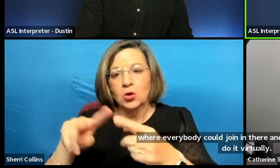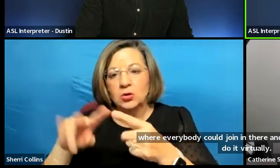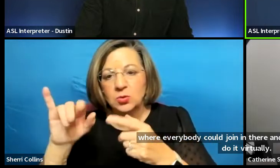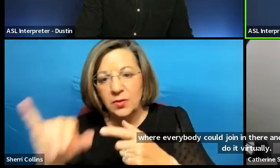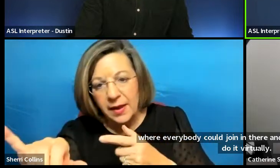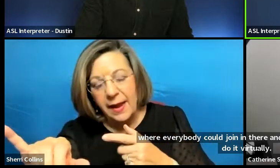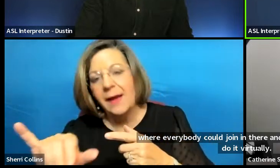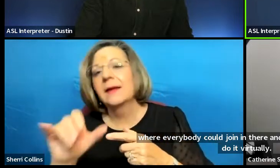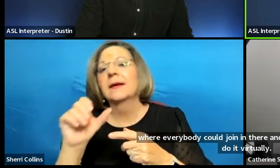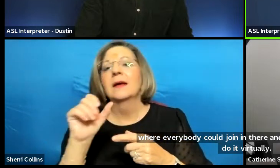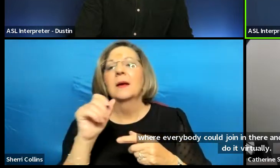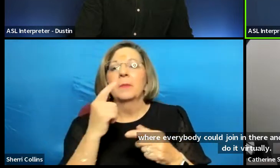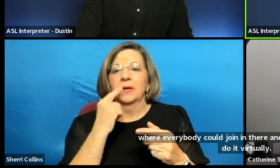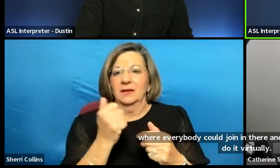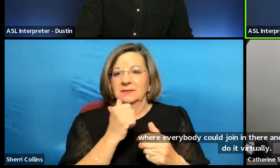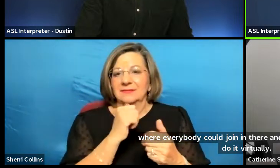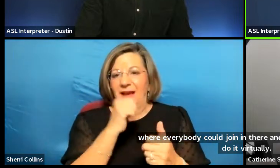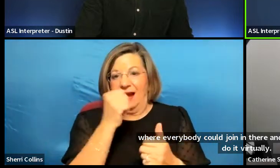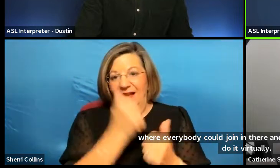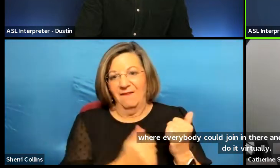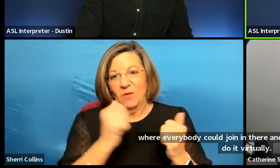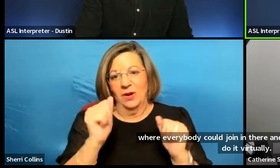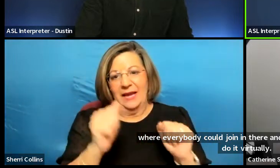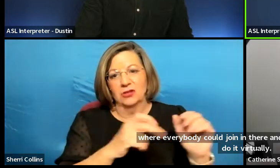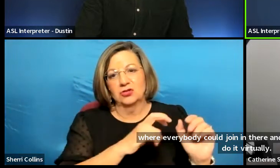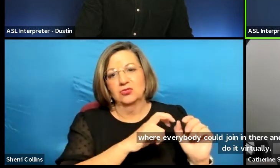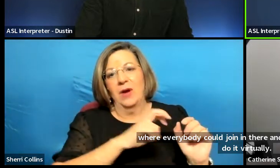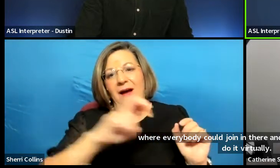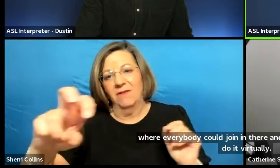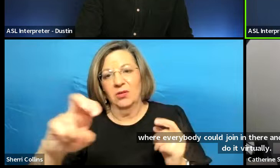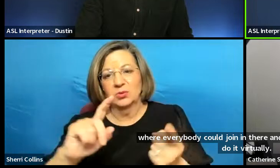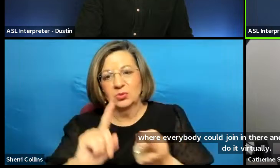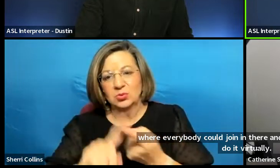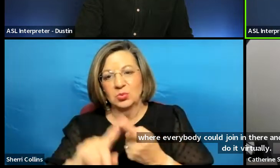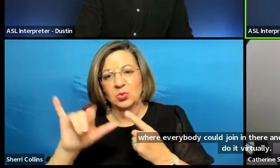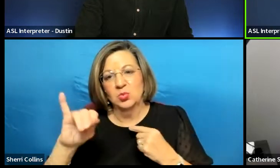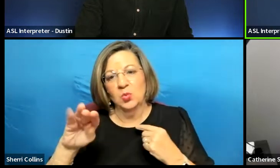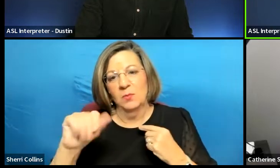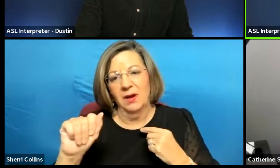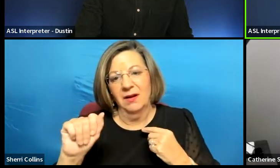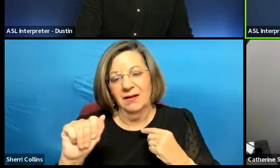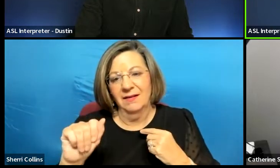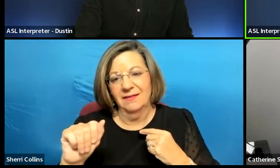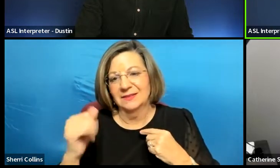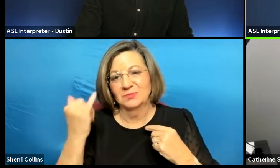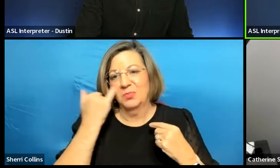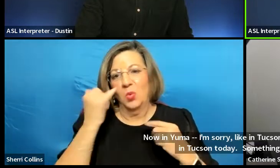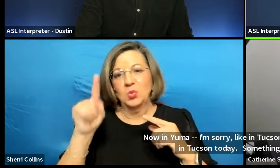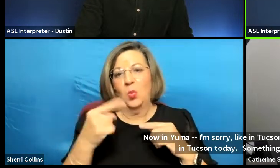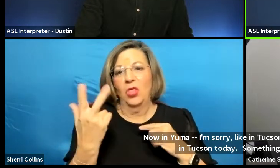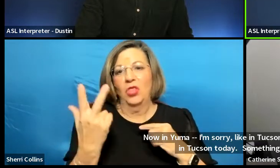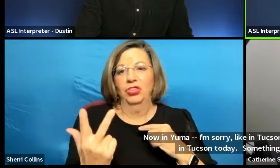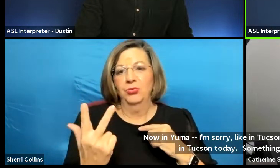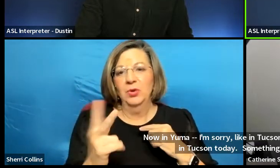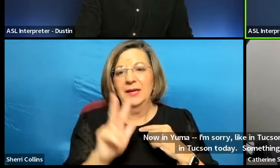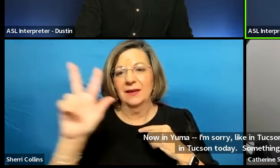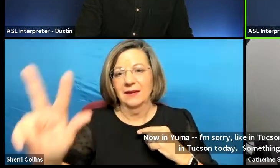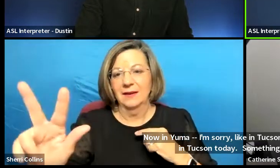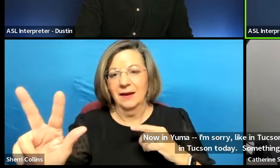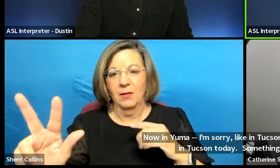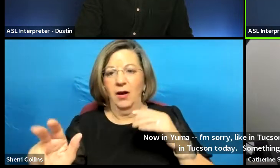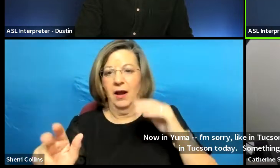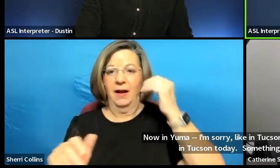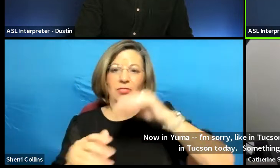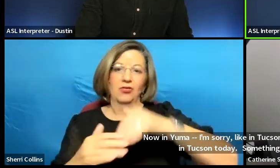like that. We could look into that, because not everyone is going to be able to travel to Yuma.